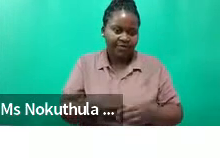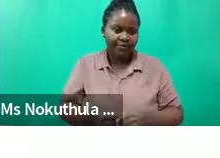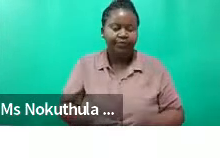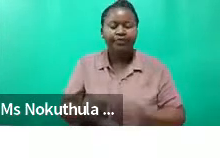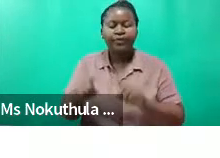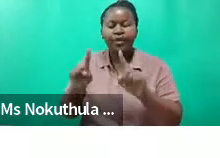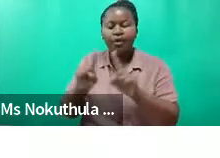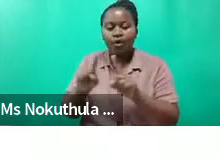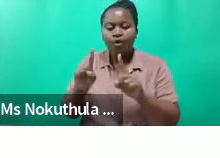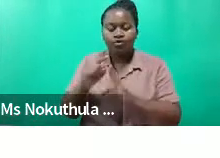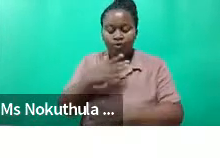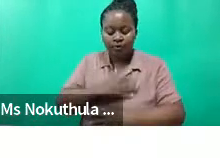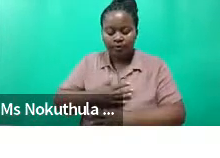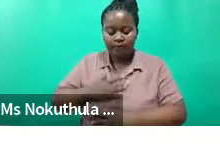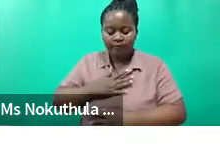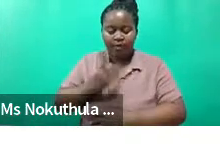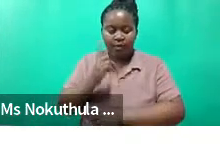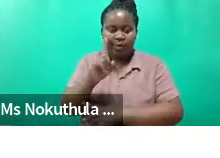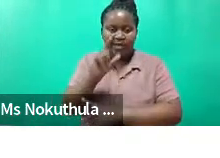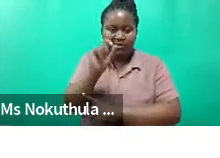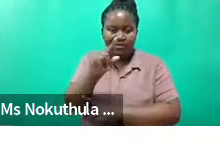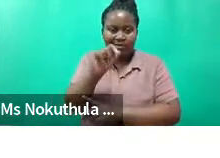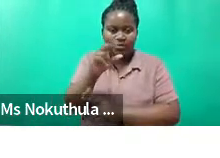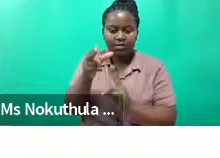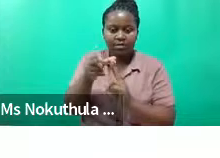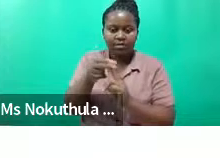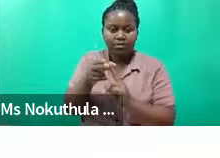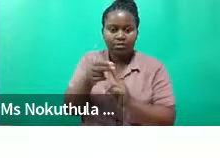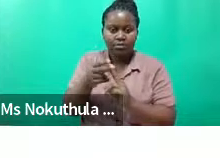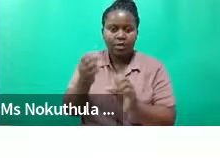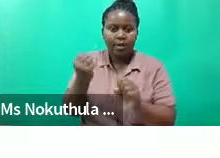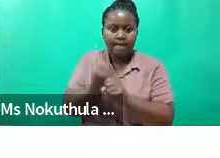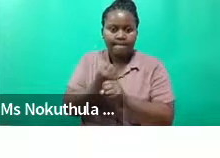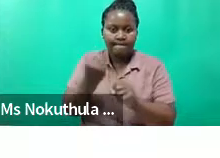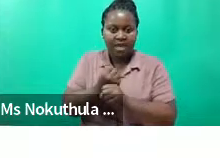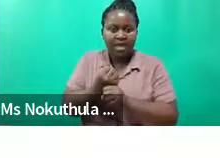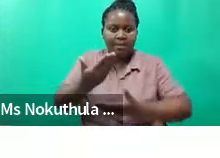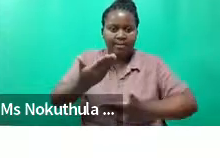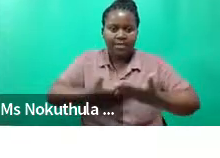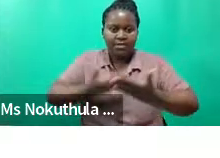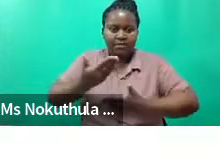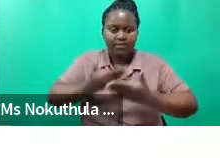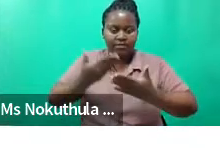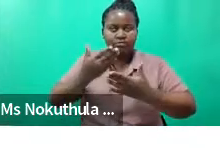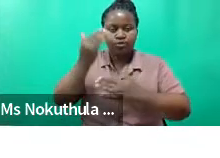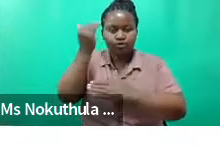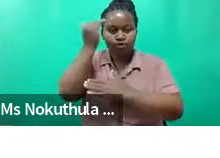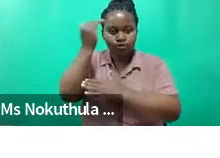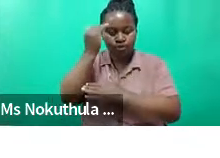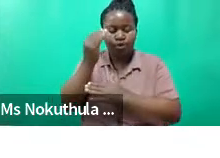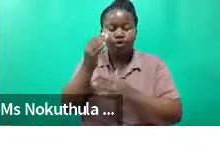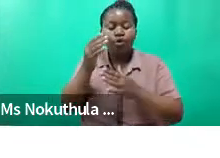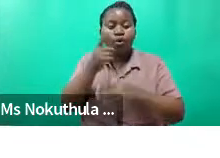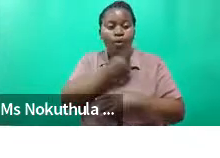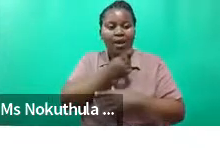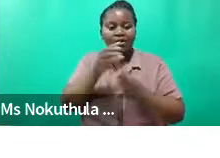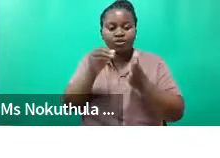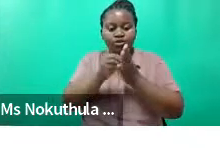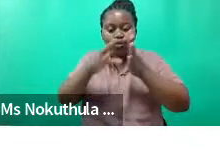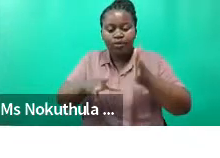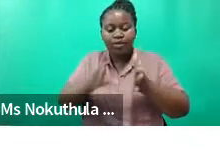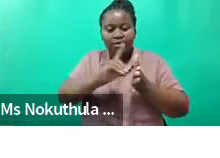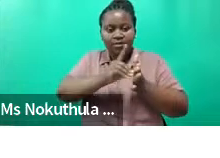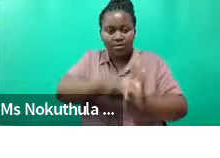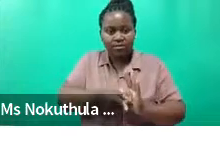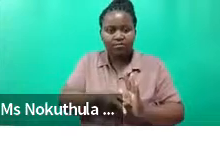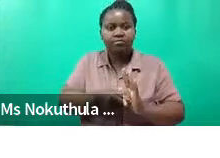that this unit must make their services known so that students with disabilities at the onset of